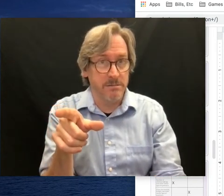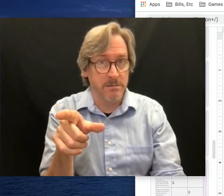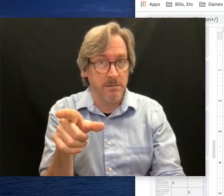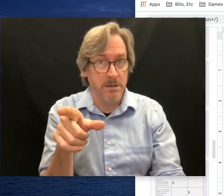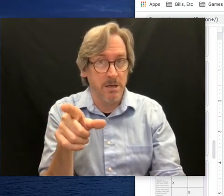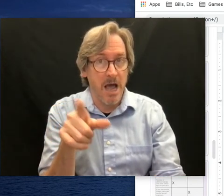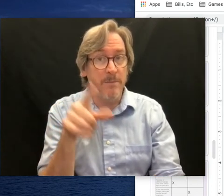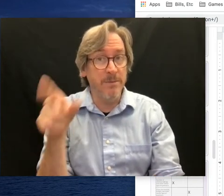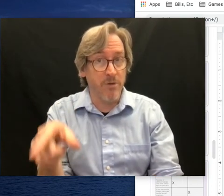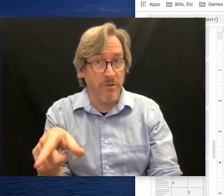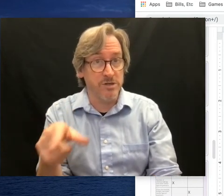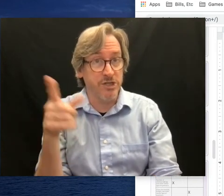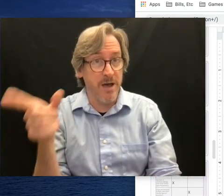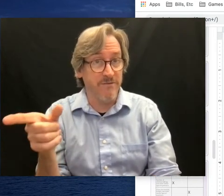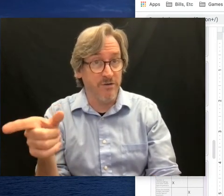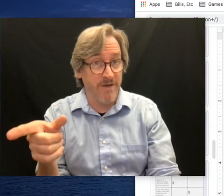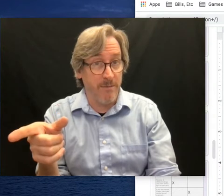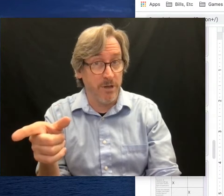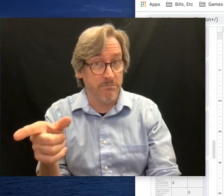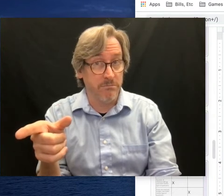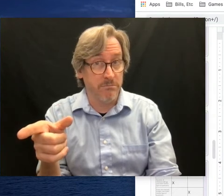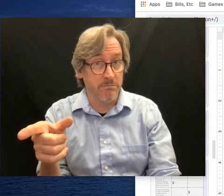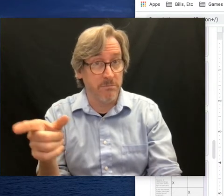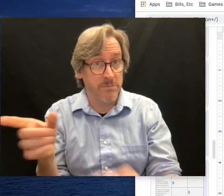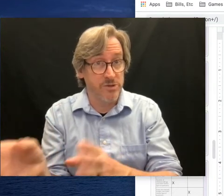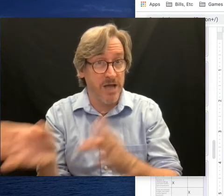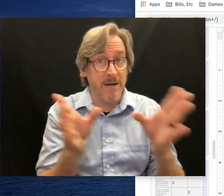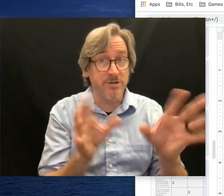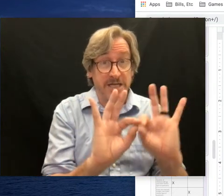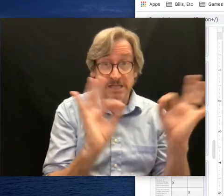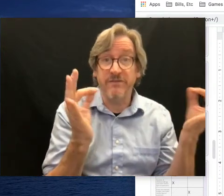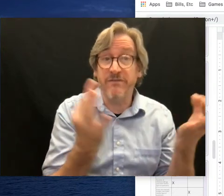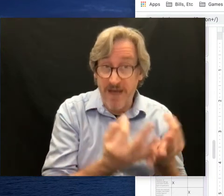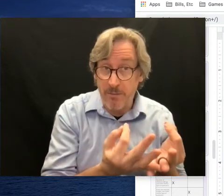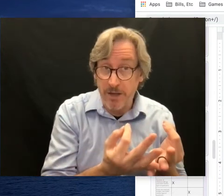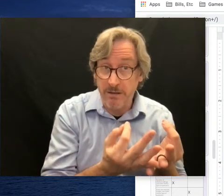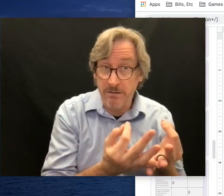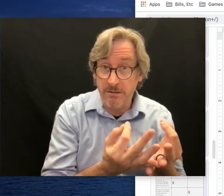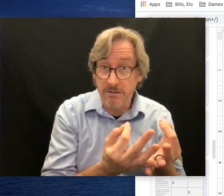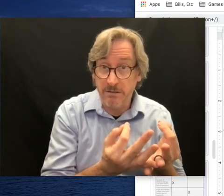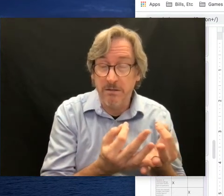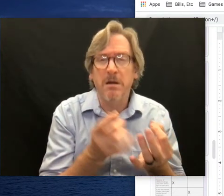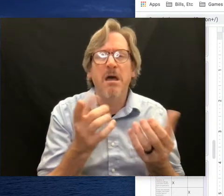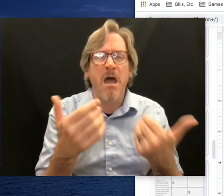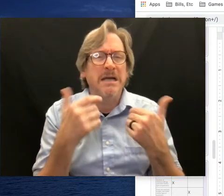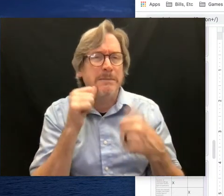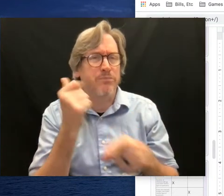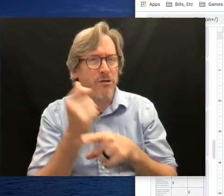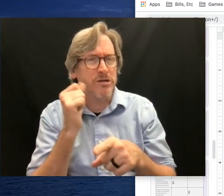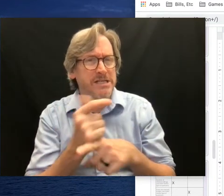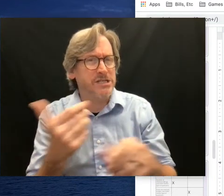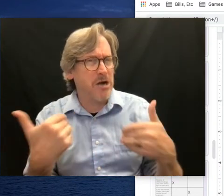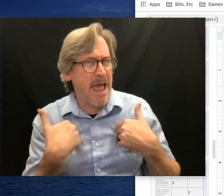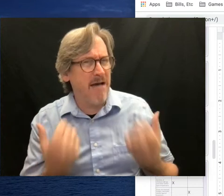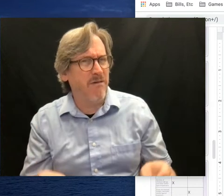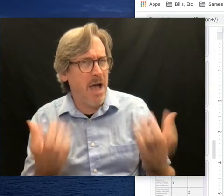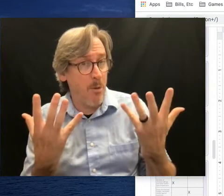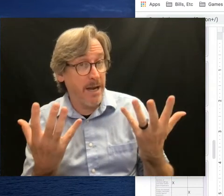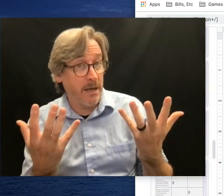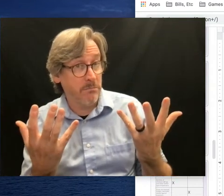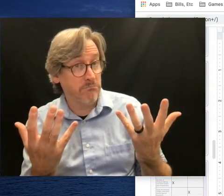sentences. How many brothers do you have in your family? So the object is family. Brother, sister